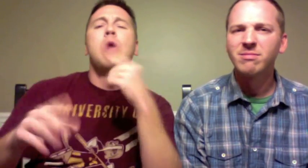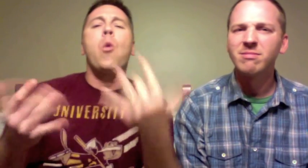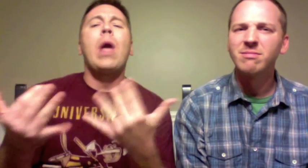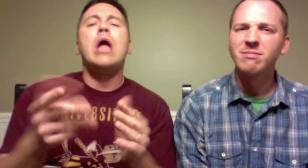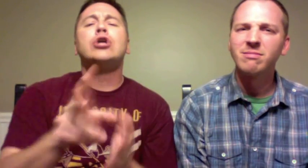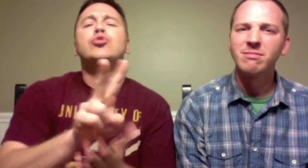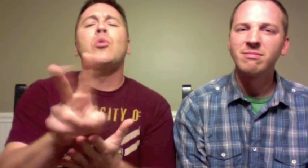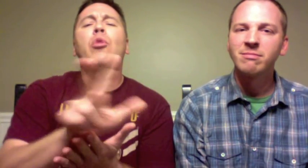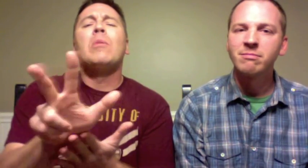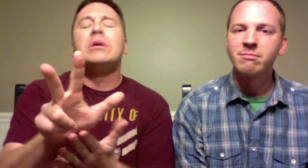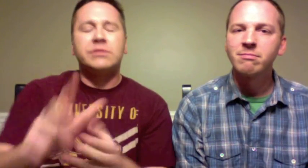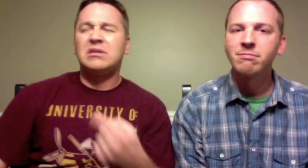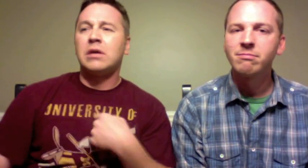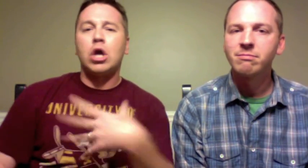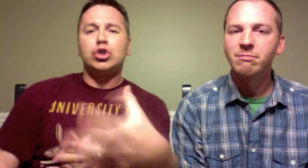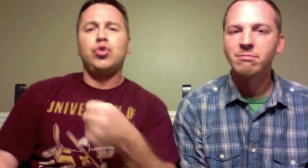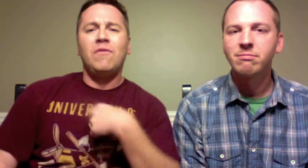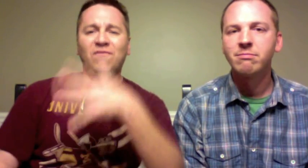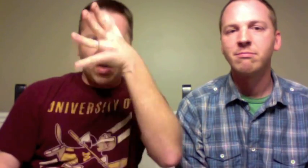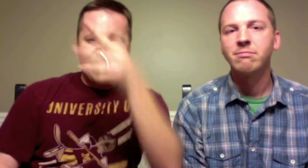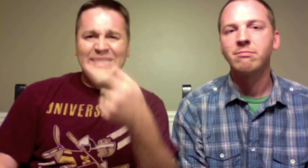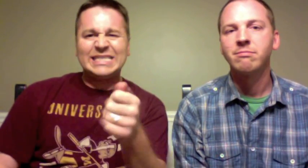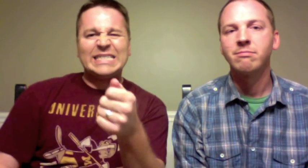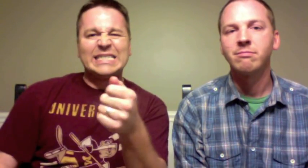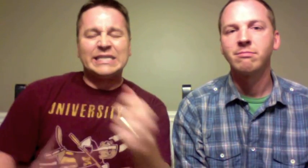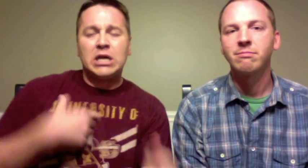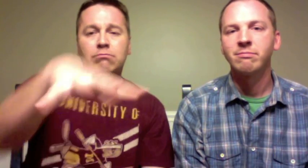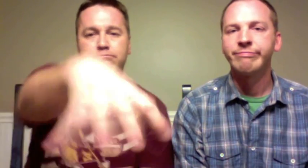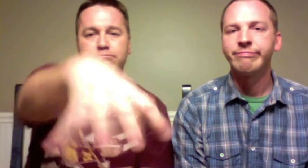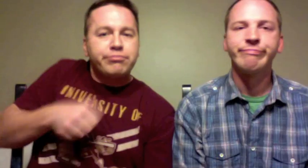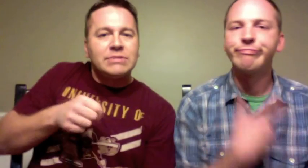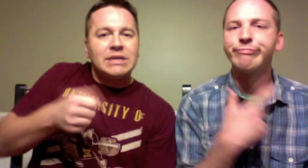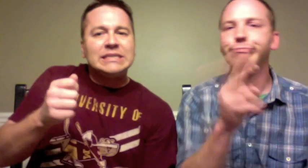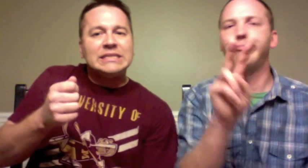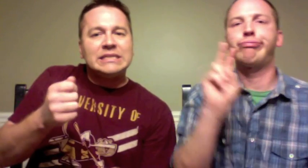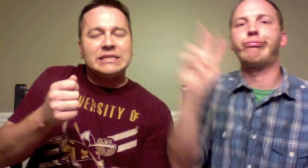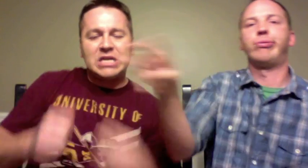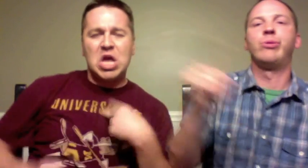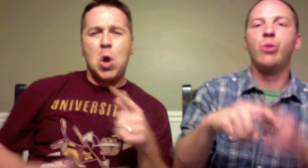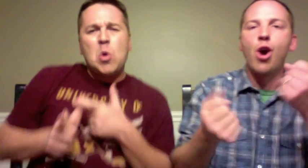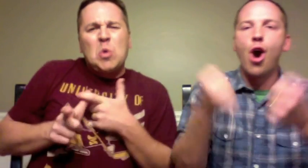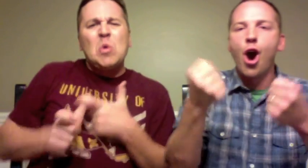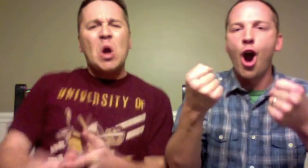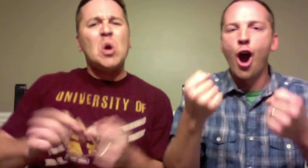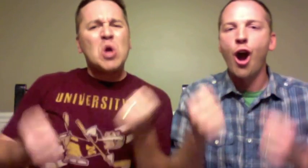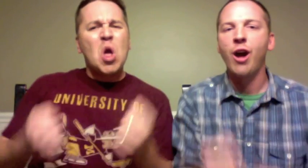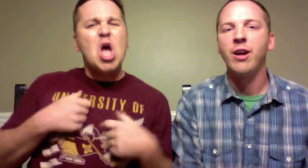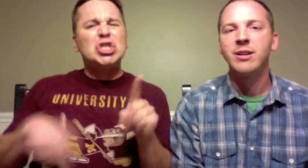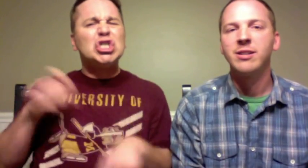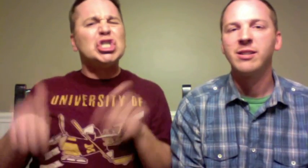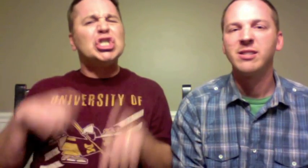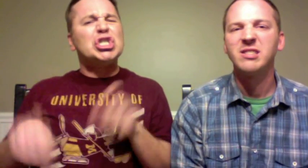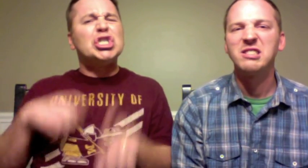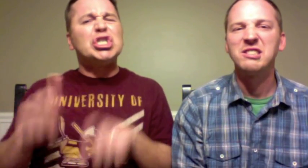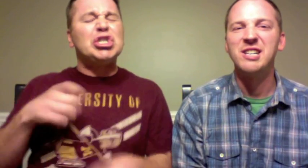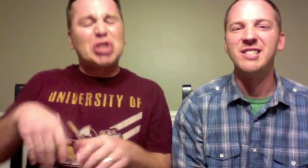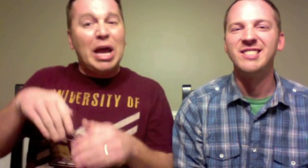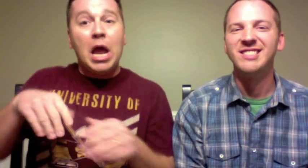let's go." They said, "Well, wait 3-4 minutes." So I took my dad's keys without him knowing. I took them. Yeah, I said, let's go. Let's go to the run. car. We ran and ran like rabbits